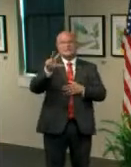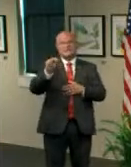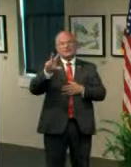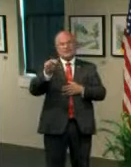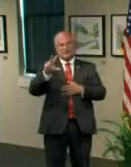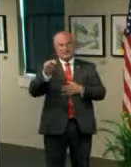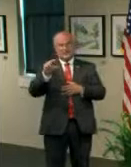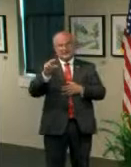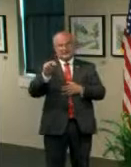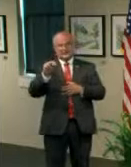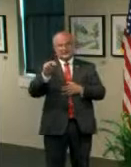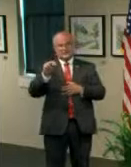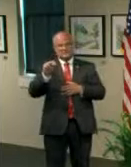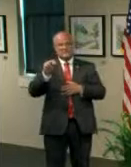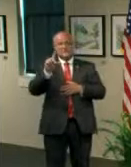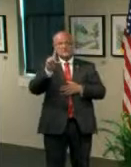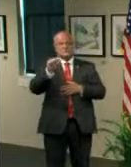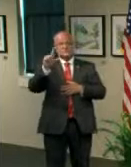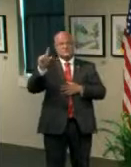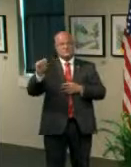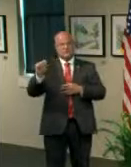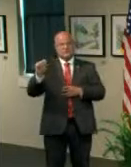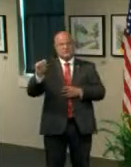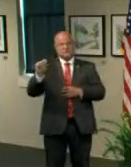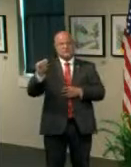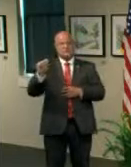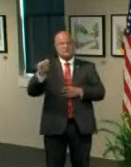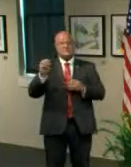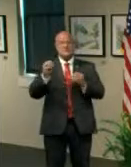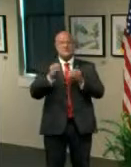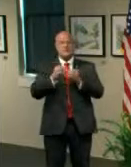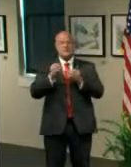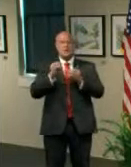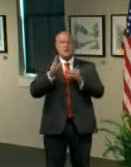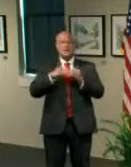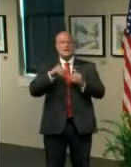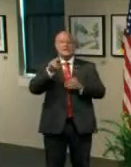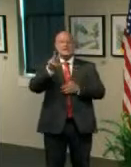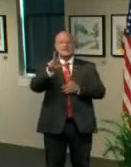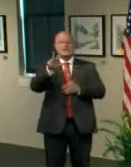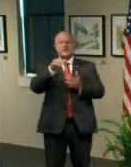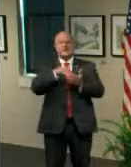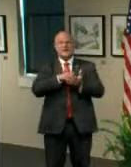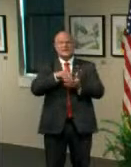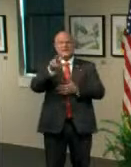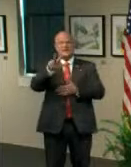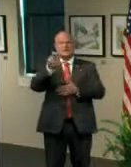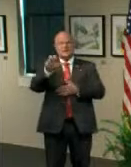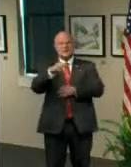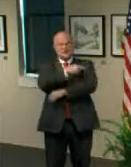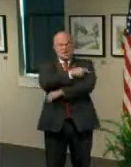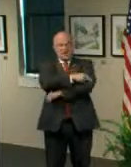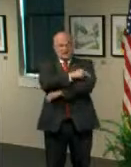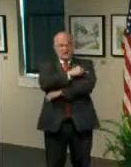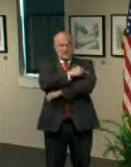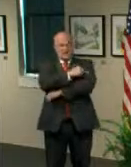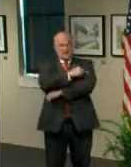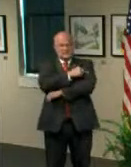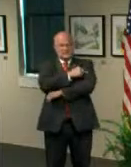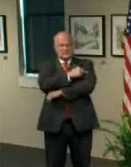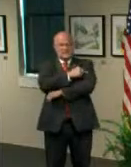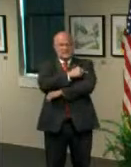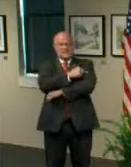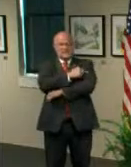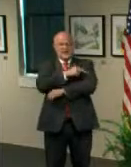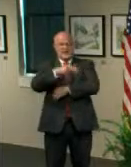30th of 2020, with over 3,300 hospitalizations. These are